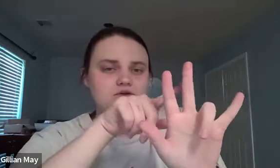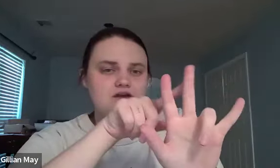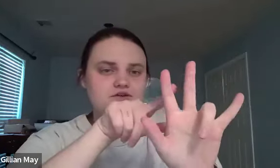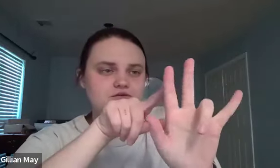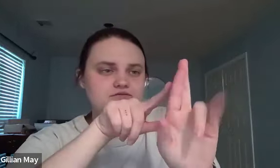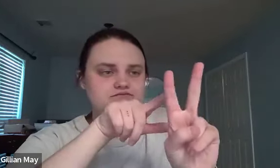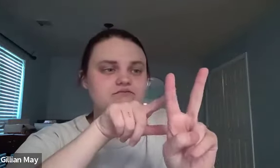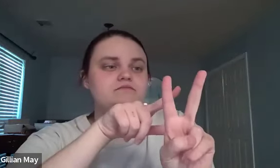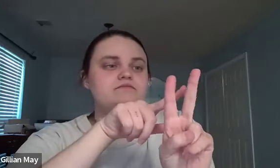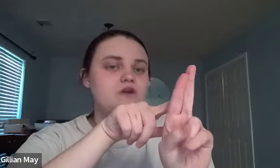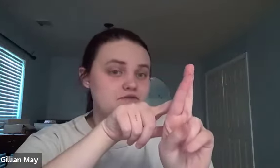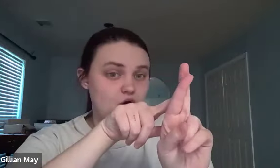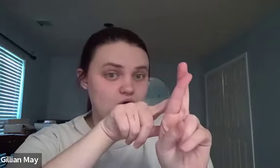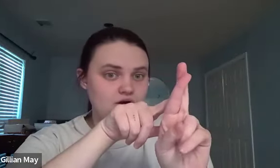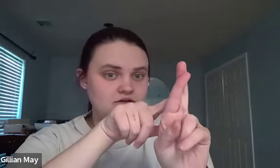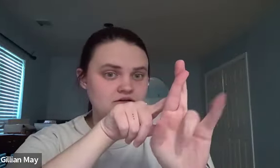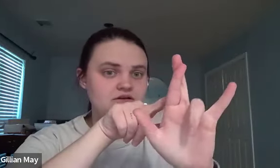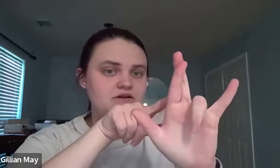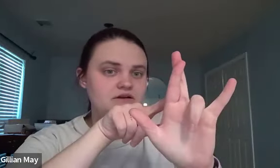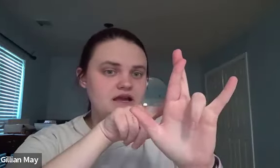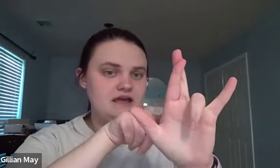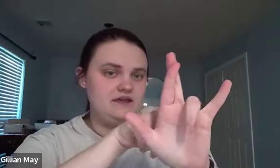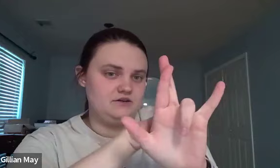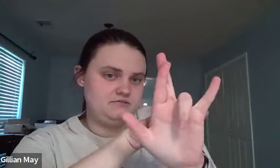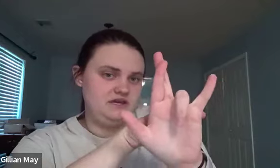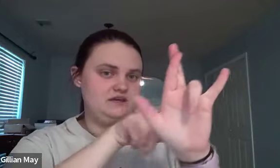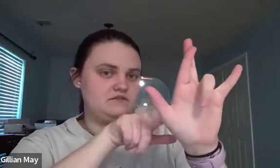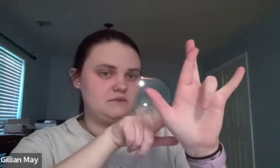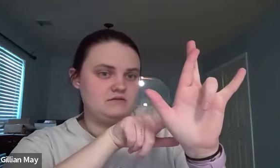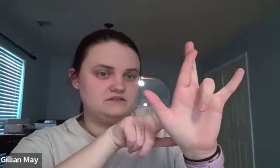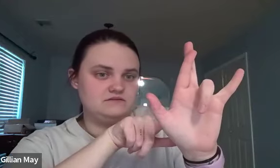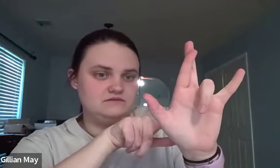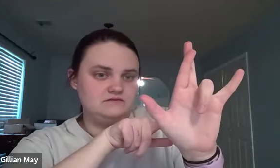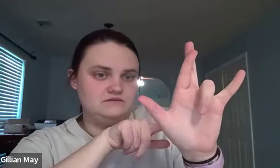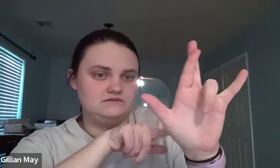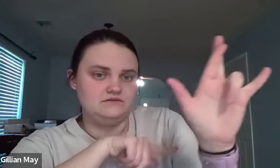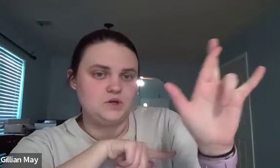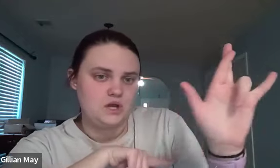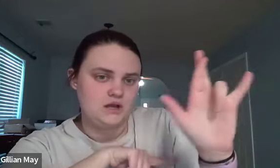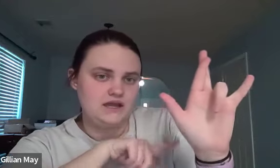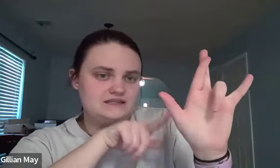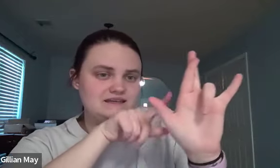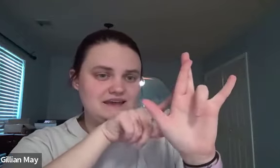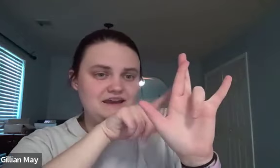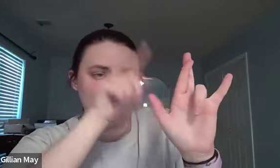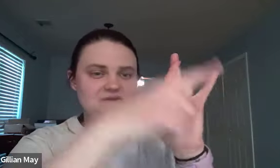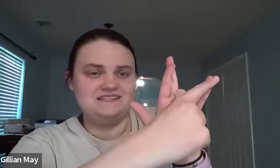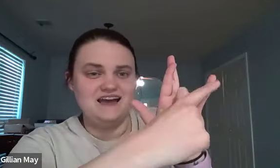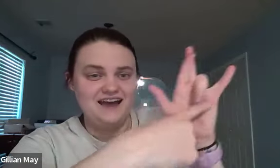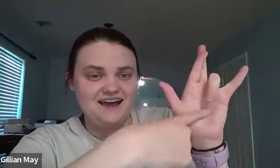have an R and then your pinky and thumb out. And it's like, I know, it's the